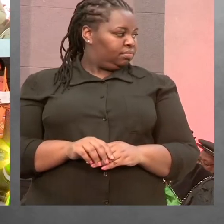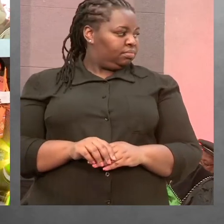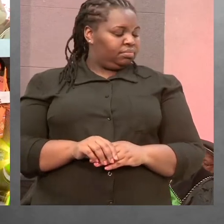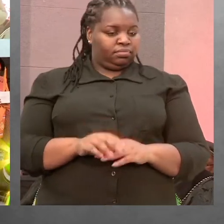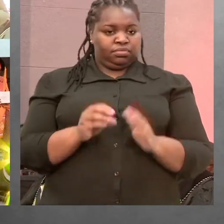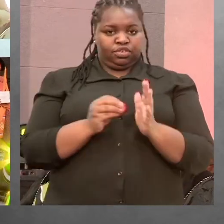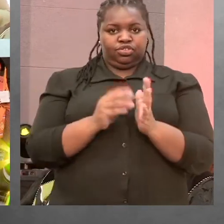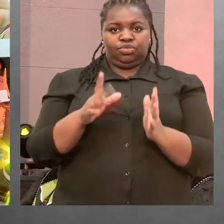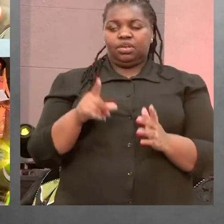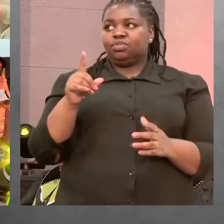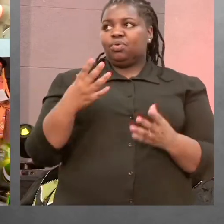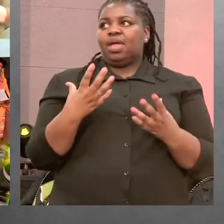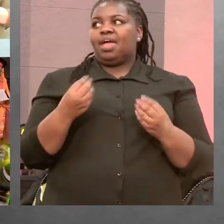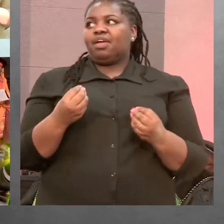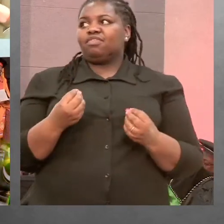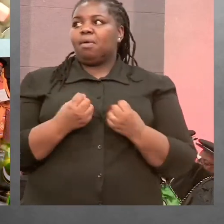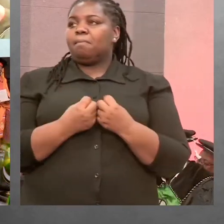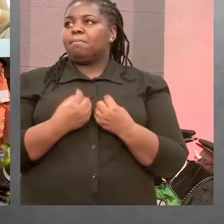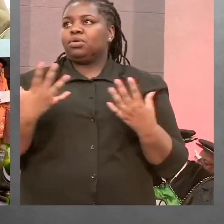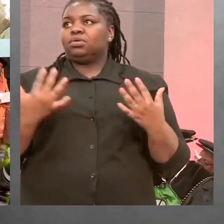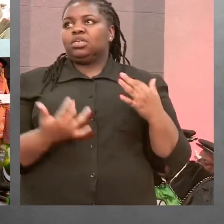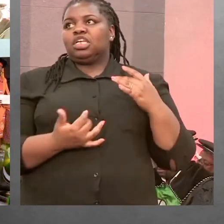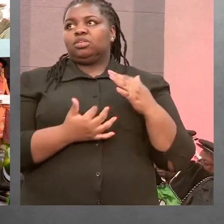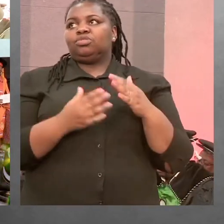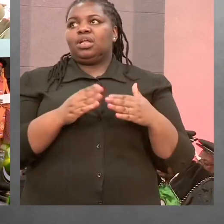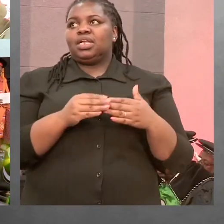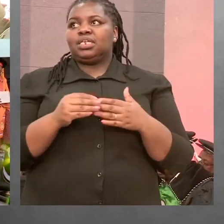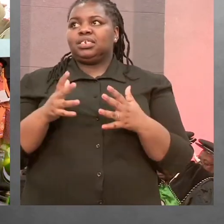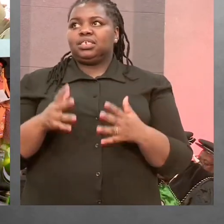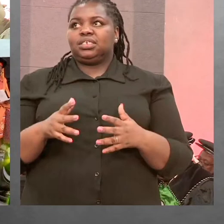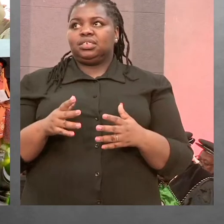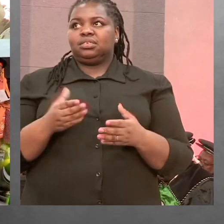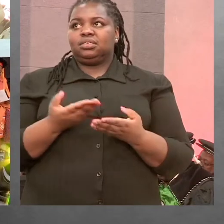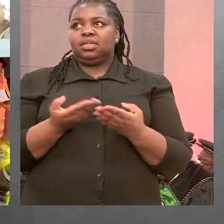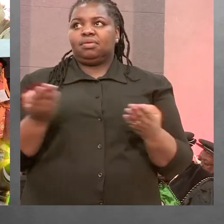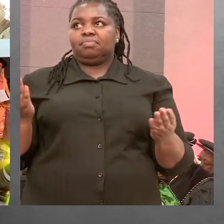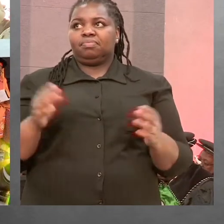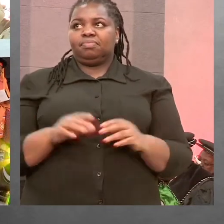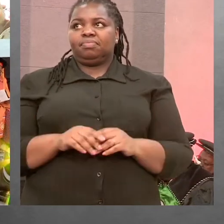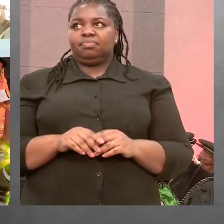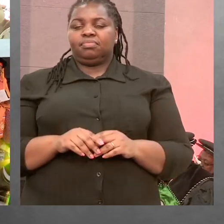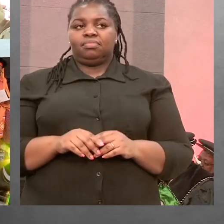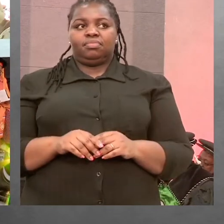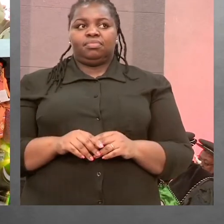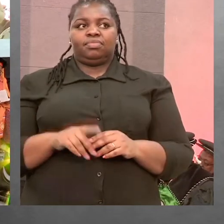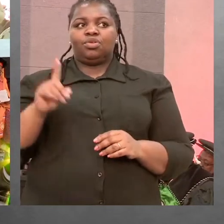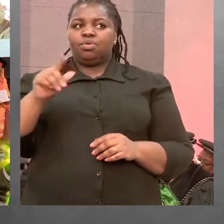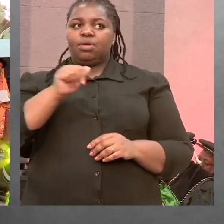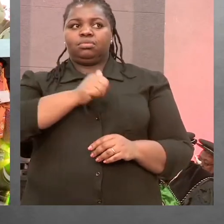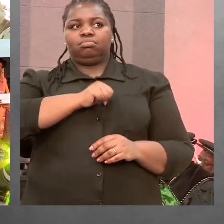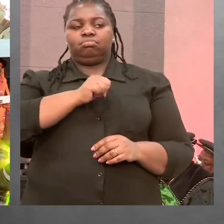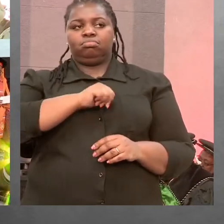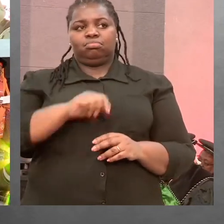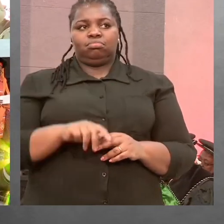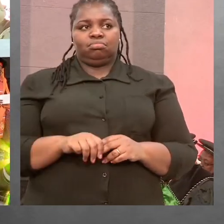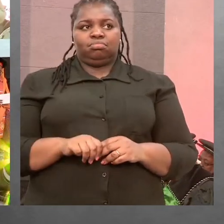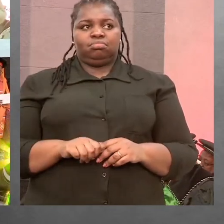Students, you have so many inspirational leaders before you. You are so fortunate.